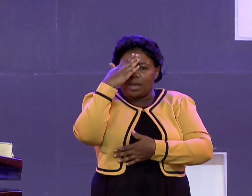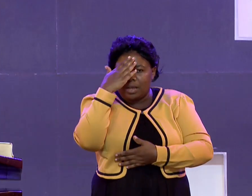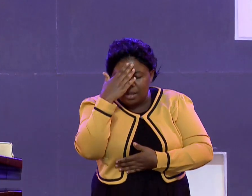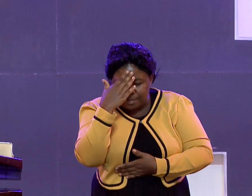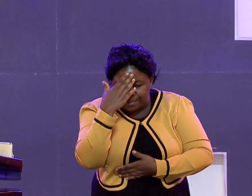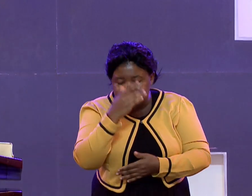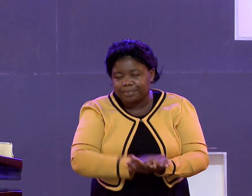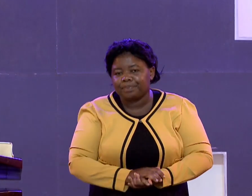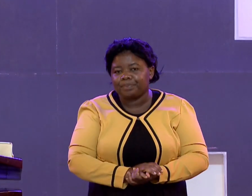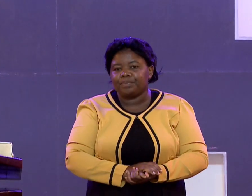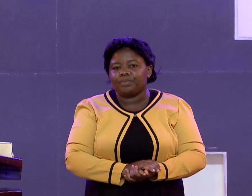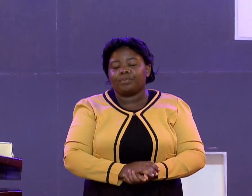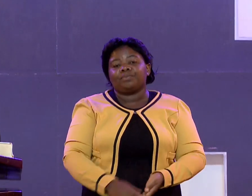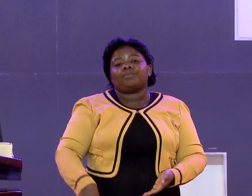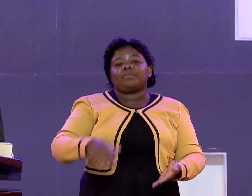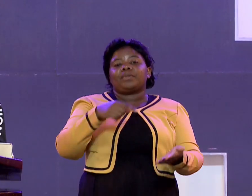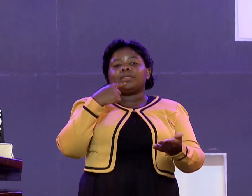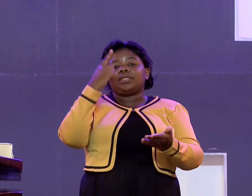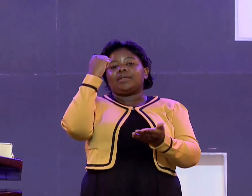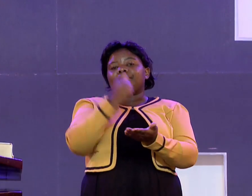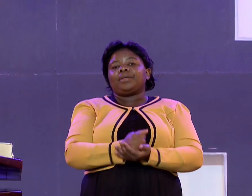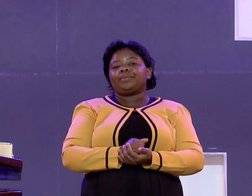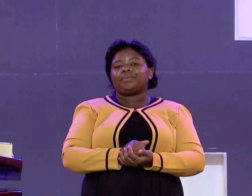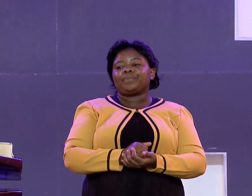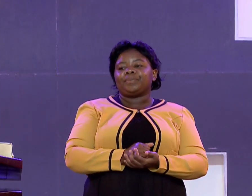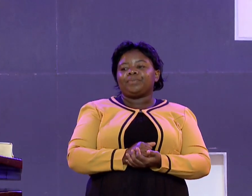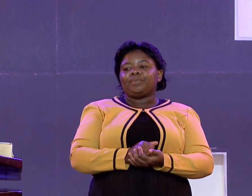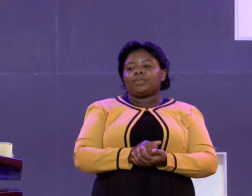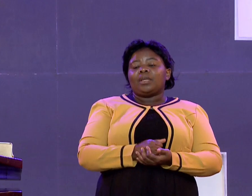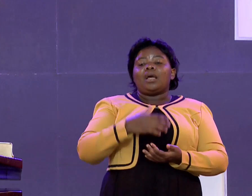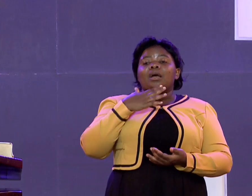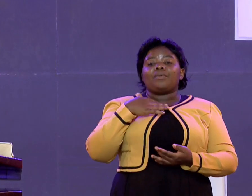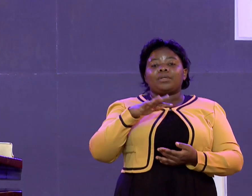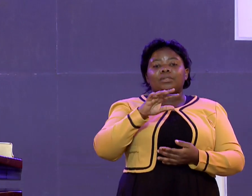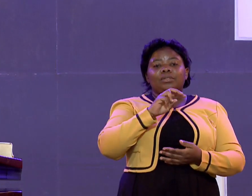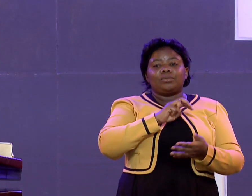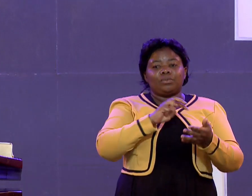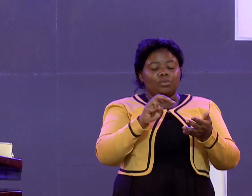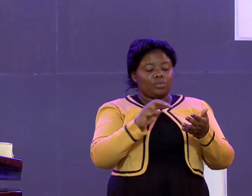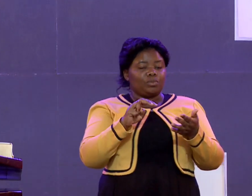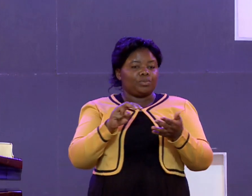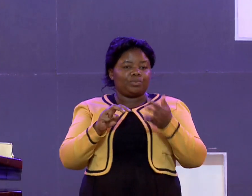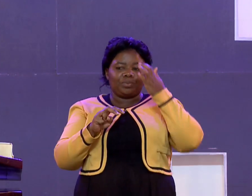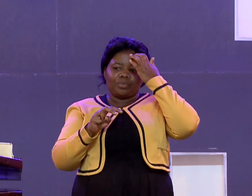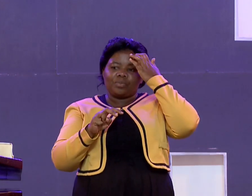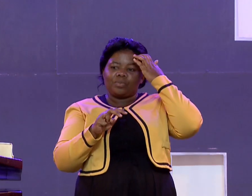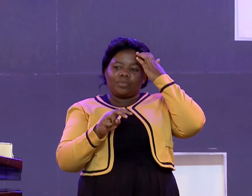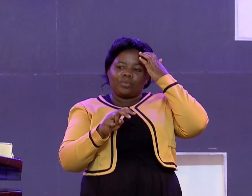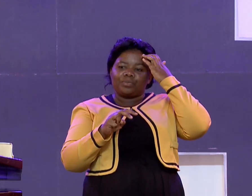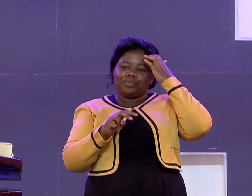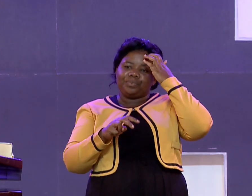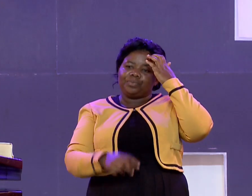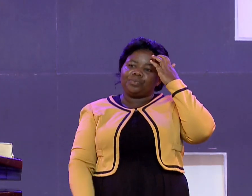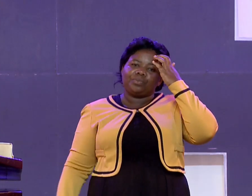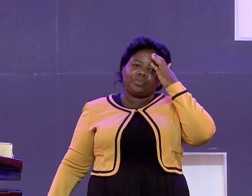Someone say amen. I want us to read in the chapter I quoted last time, then I'll give